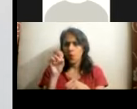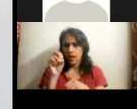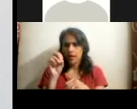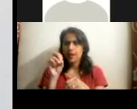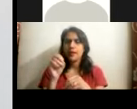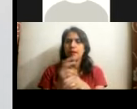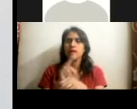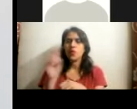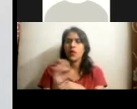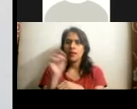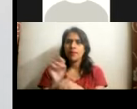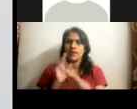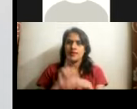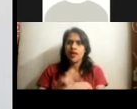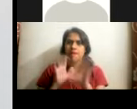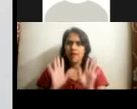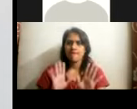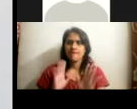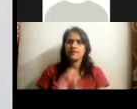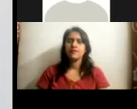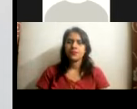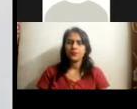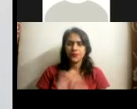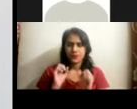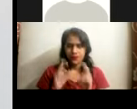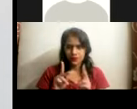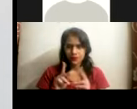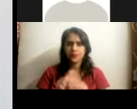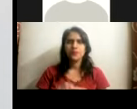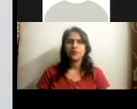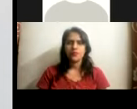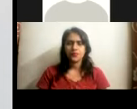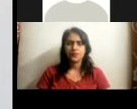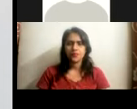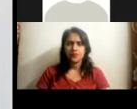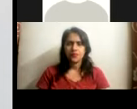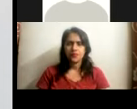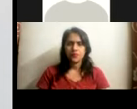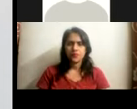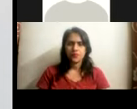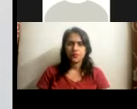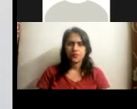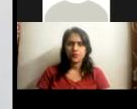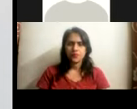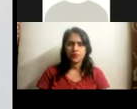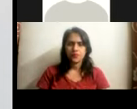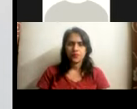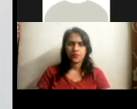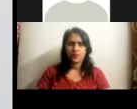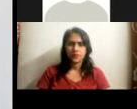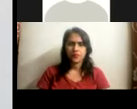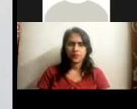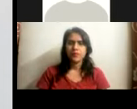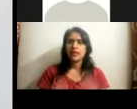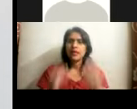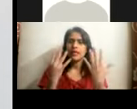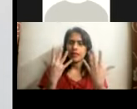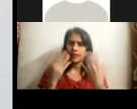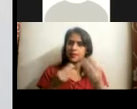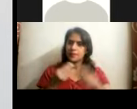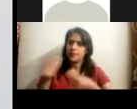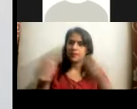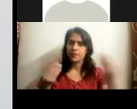left. So okay. So maybe then a quick. I'll just give 10 minutes. Yes, 10 minutes